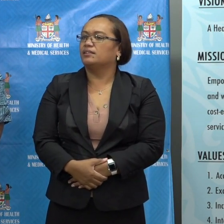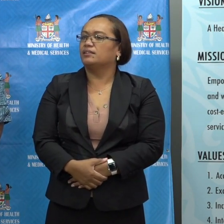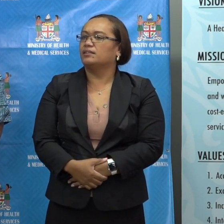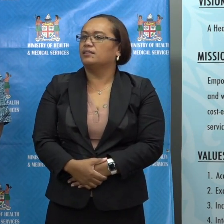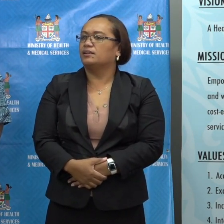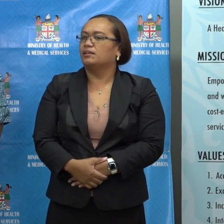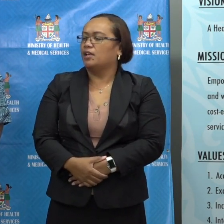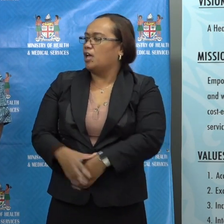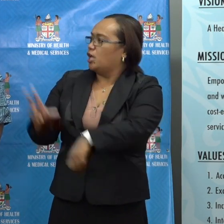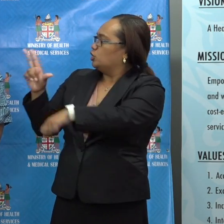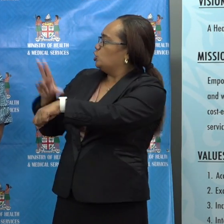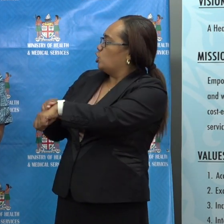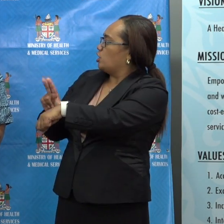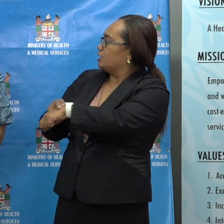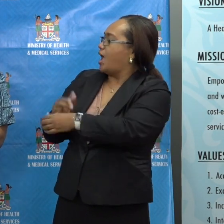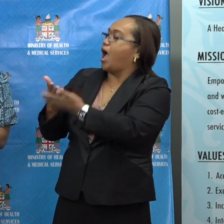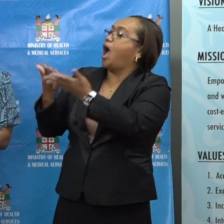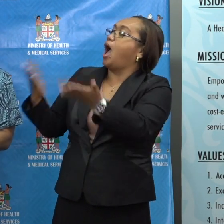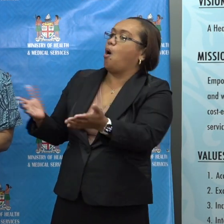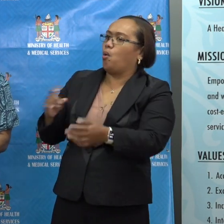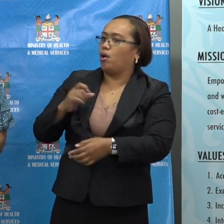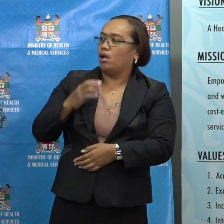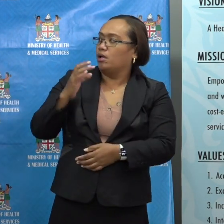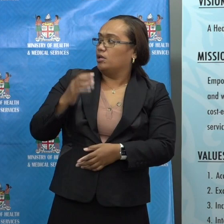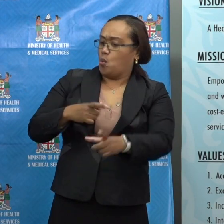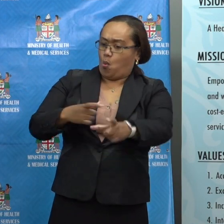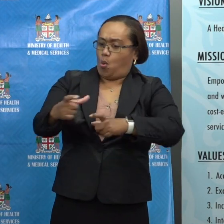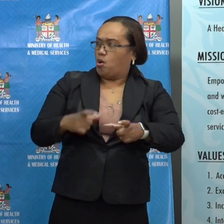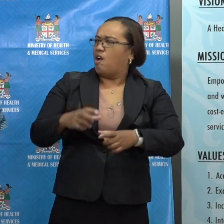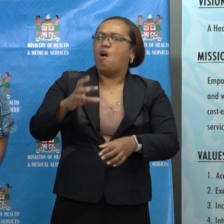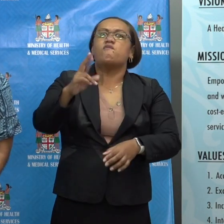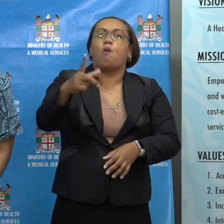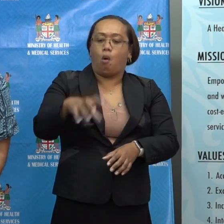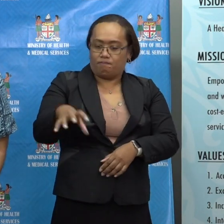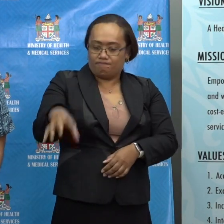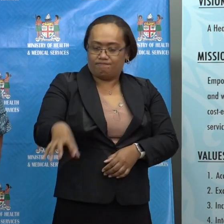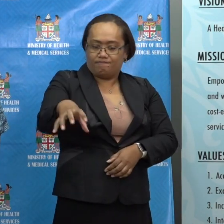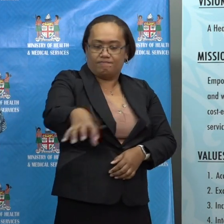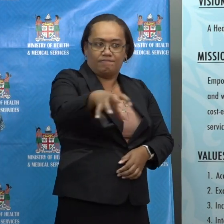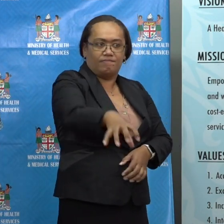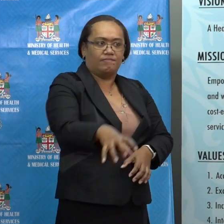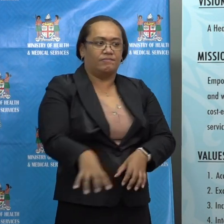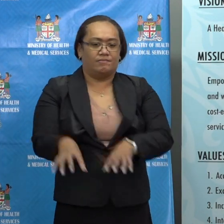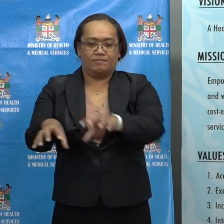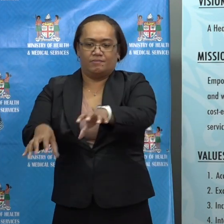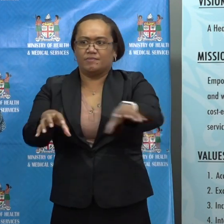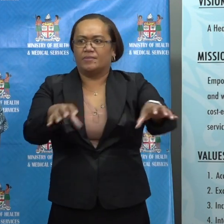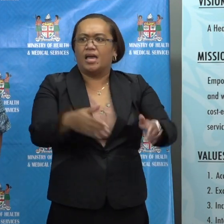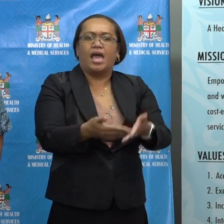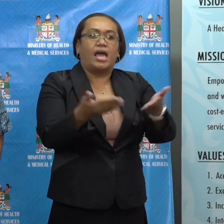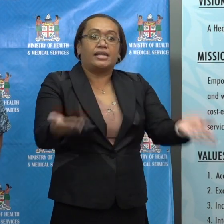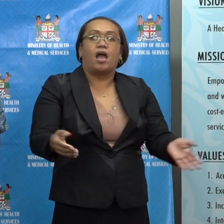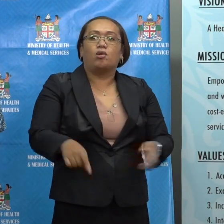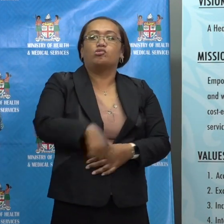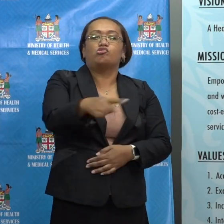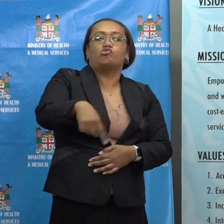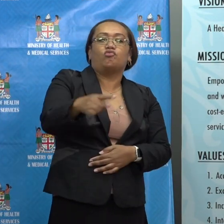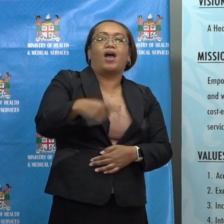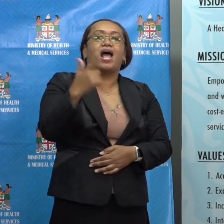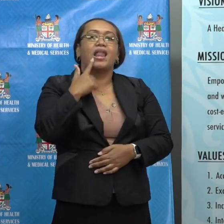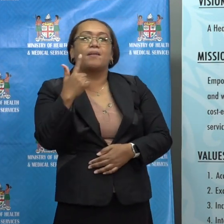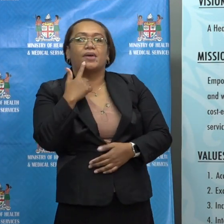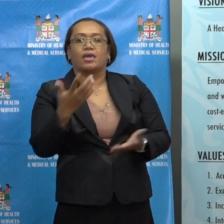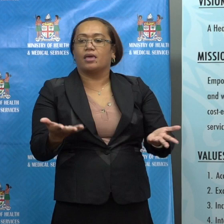Dr. Fong, how confident are you on your containment areas, especially because there may be cases in Suva and Lami now, and there's no source for the Makoi women?